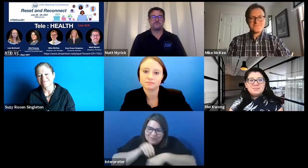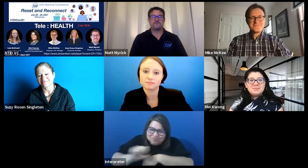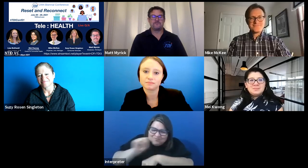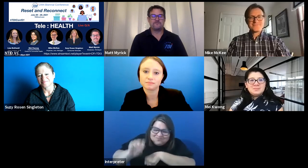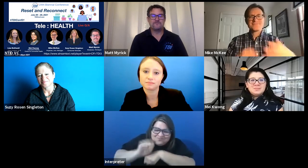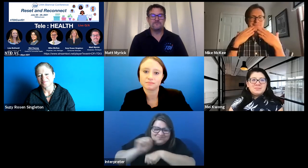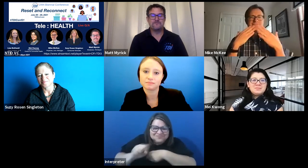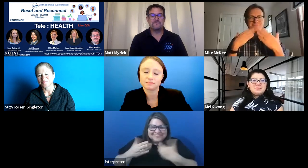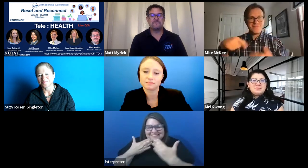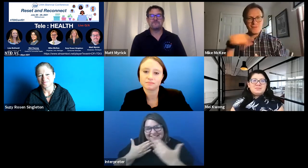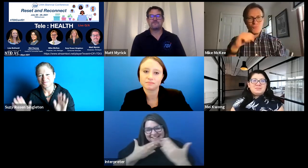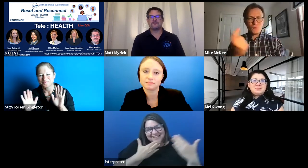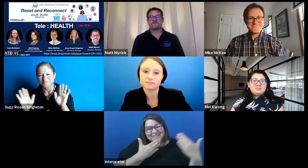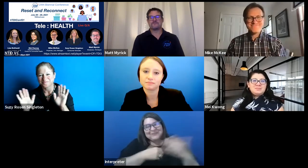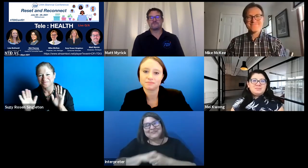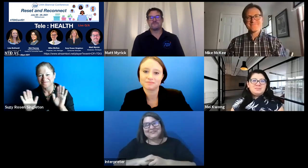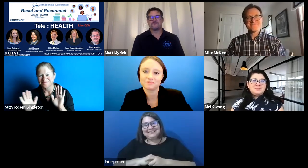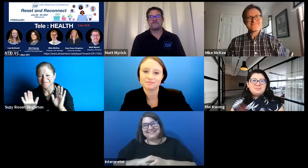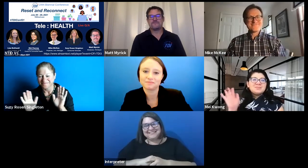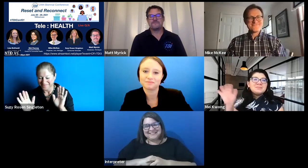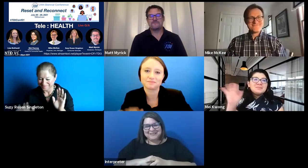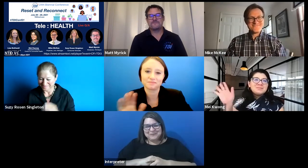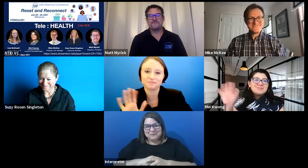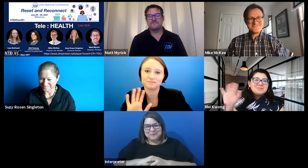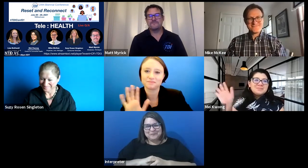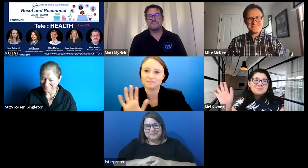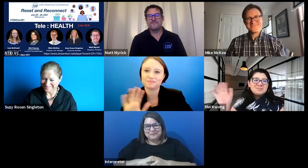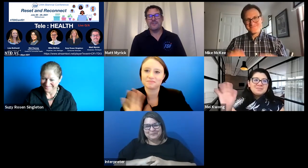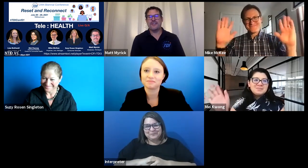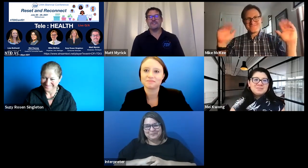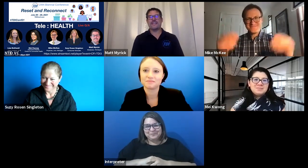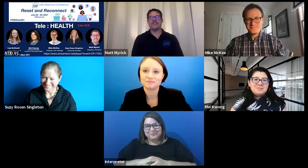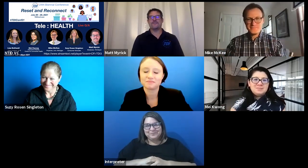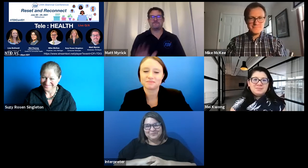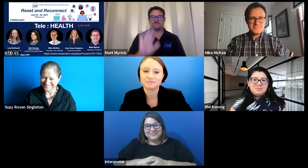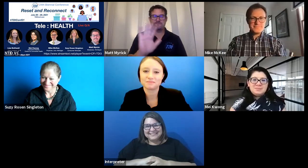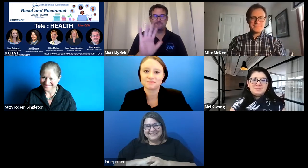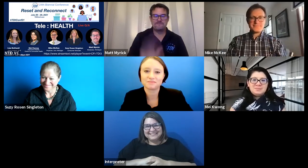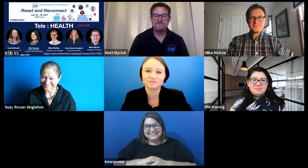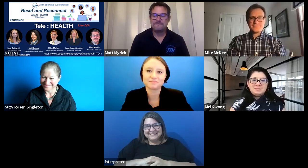Yep, thank you. Thank you, everybody. Bye-bye. Bye. Bye.